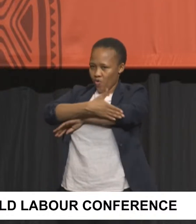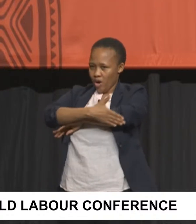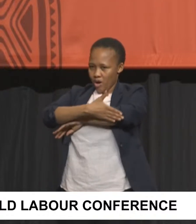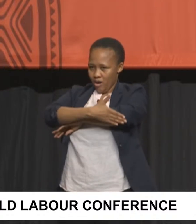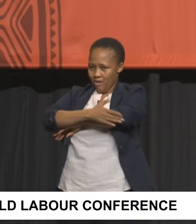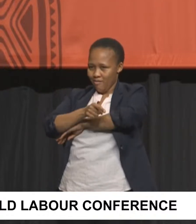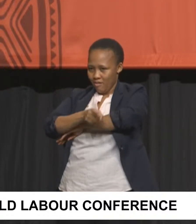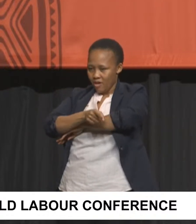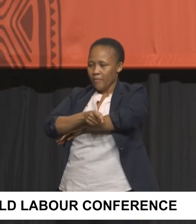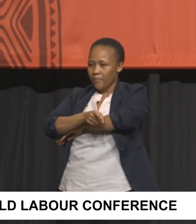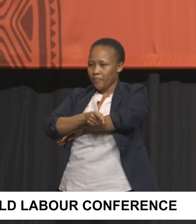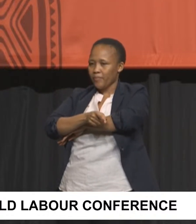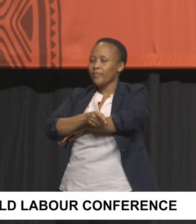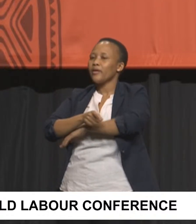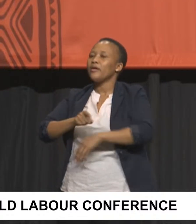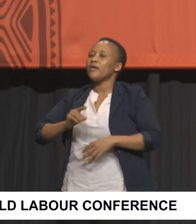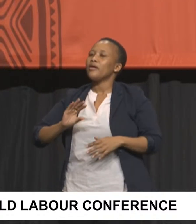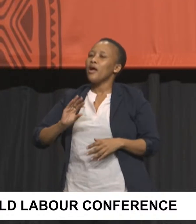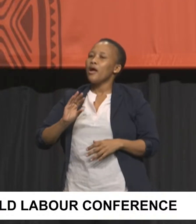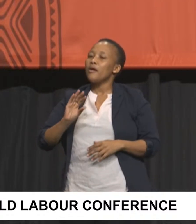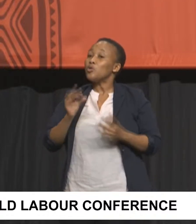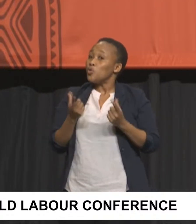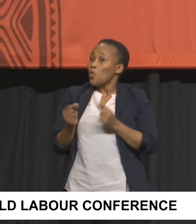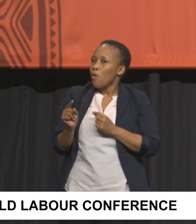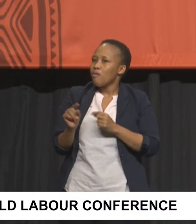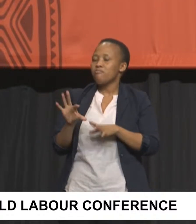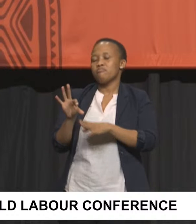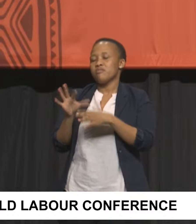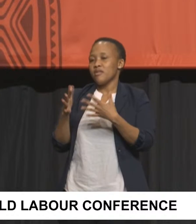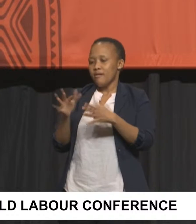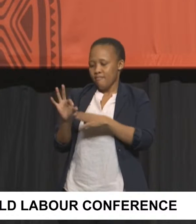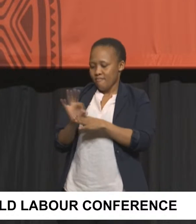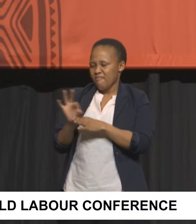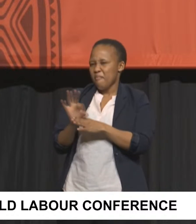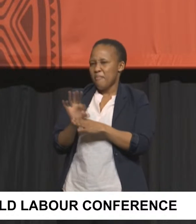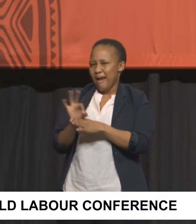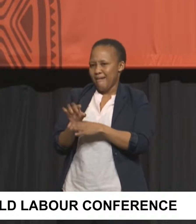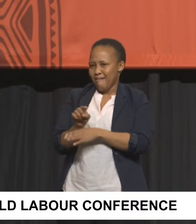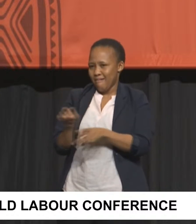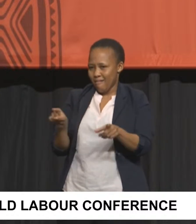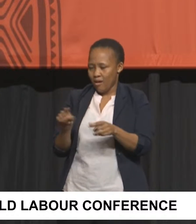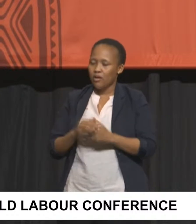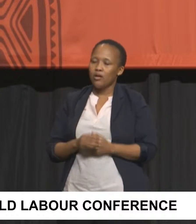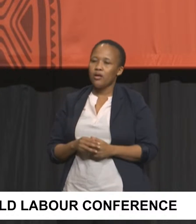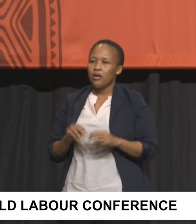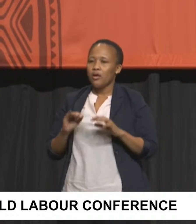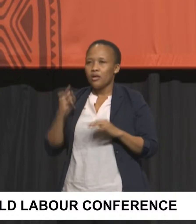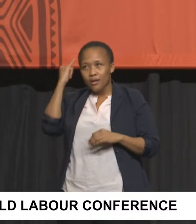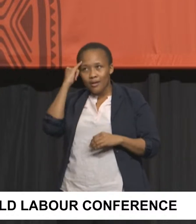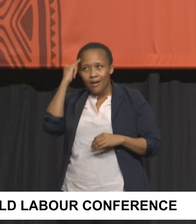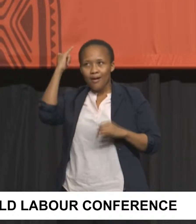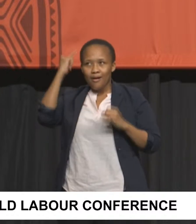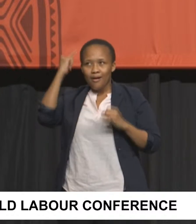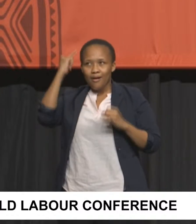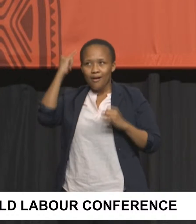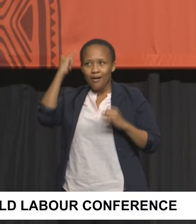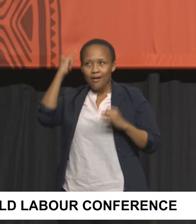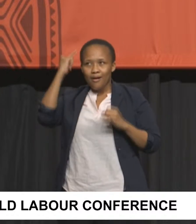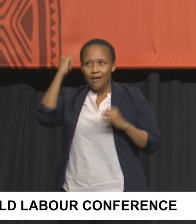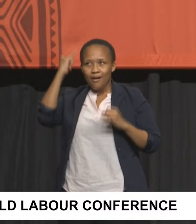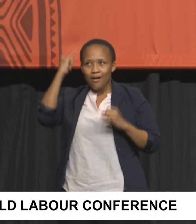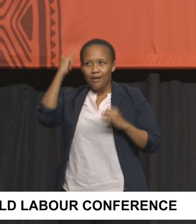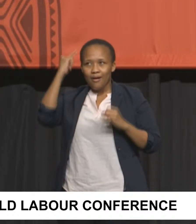illuminated rather in its planning of this. So the views expressed here by the child, I need to